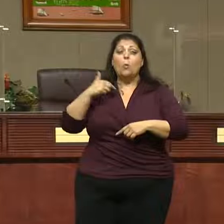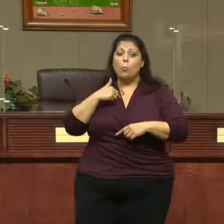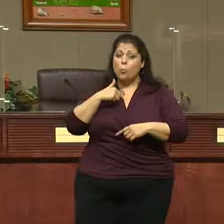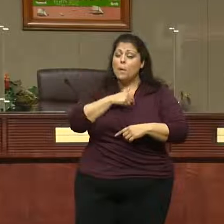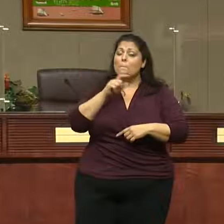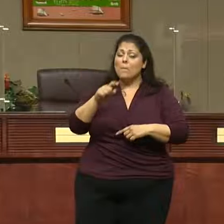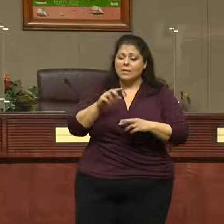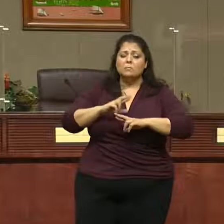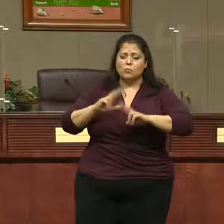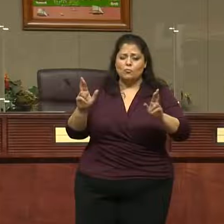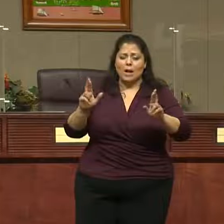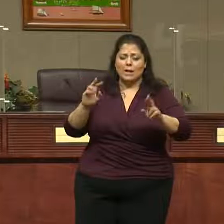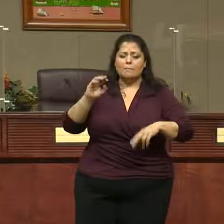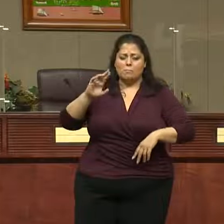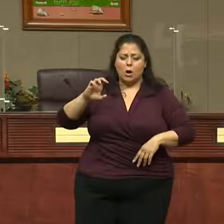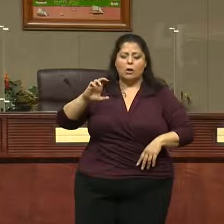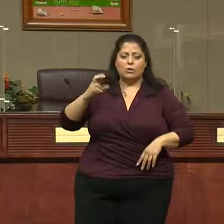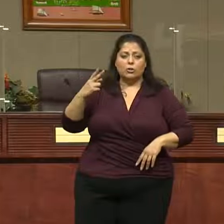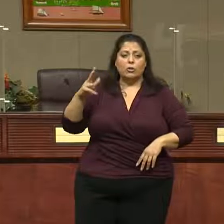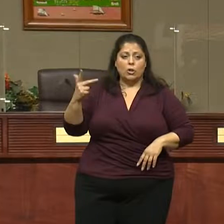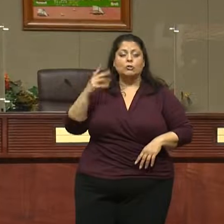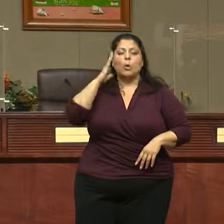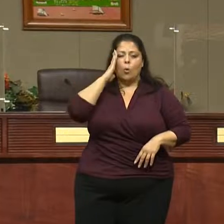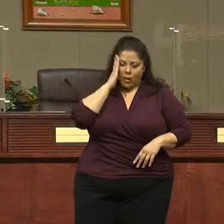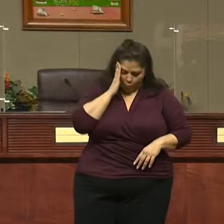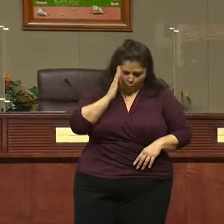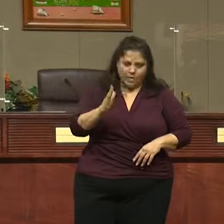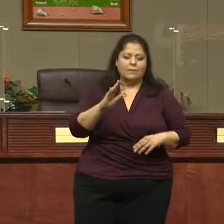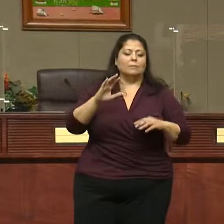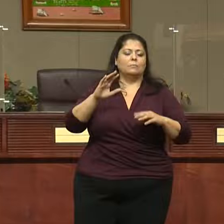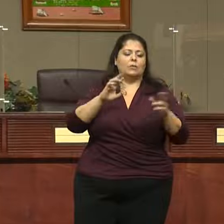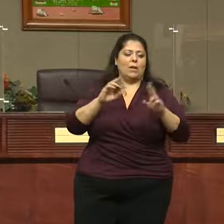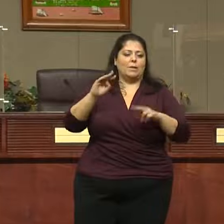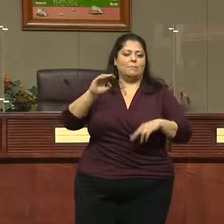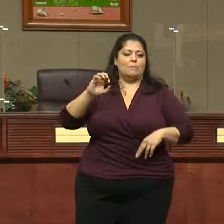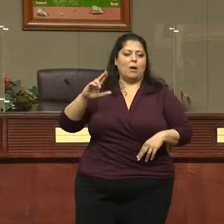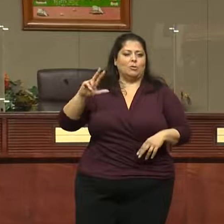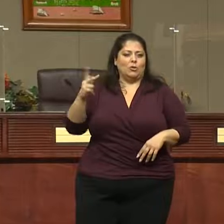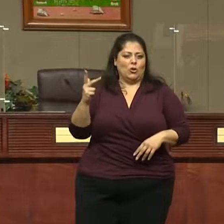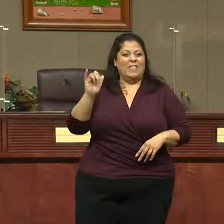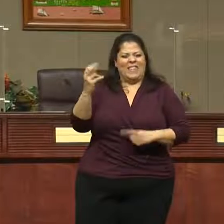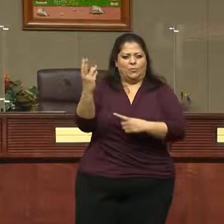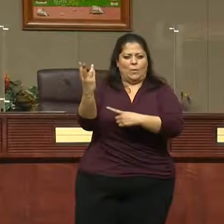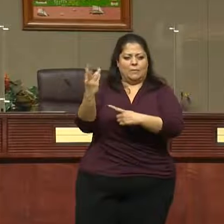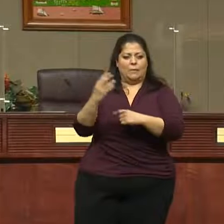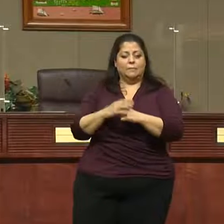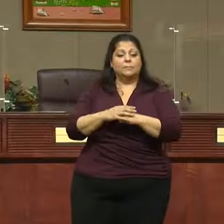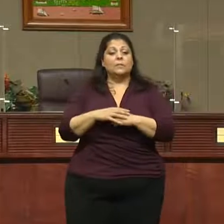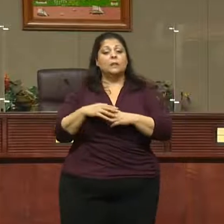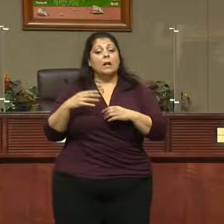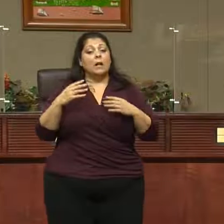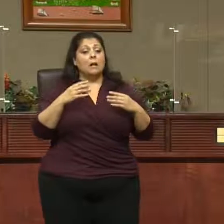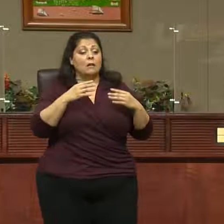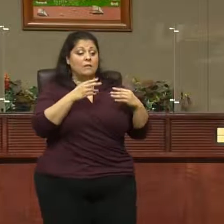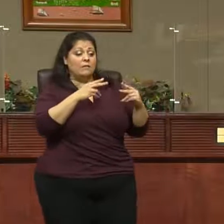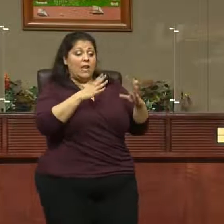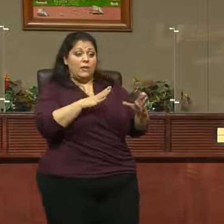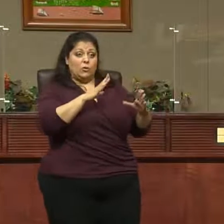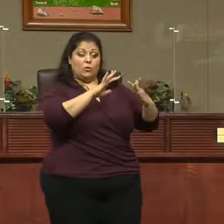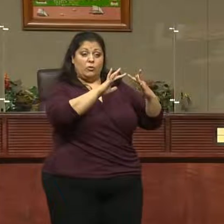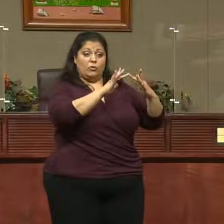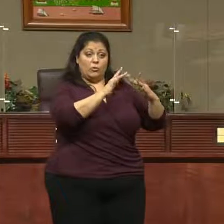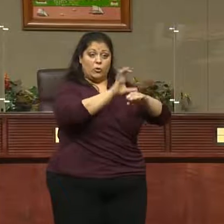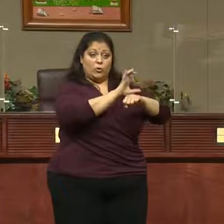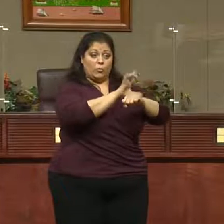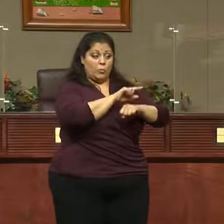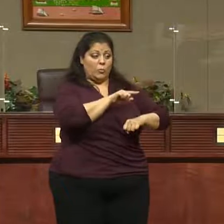the site will be ready by the 3rd. That is Wednesday, Monday. What the vendor is doing, and that vendor is not only a contractor, it's